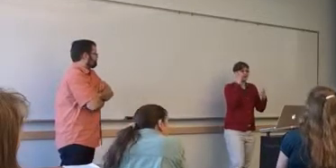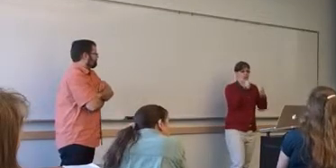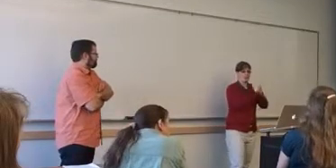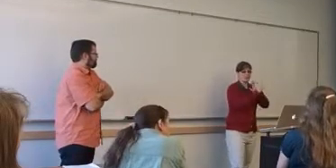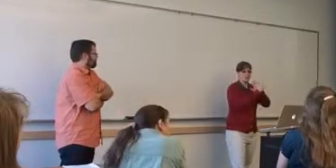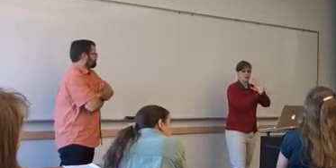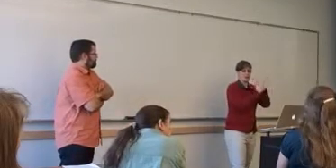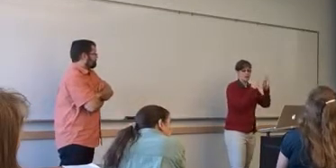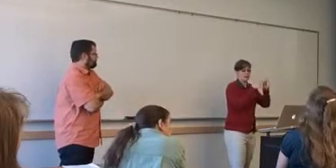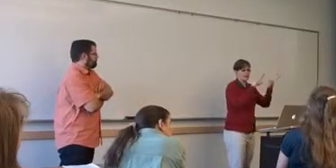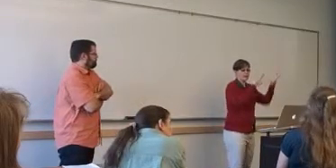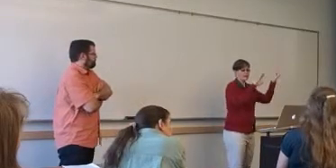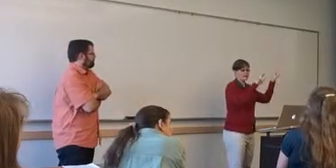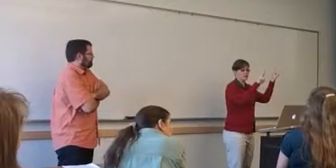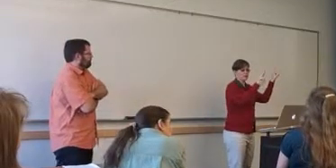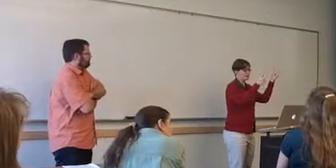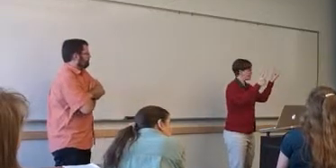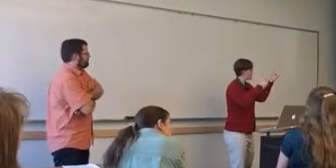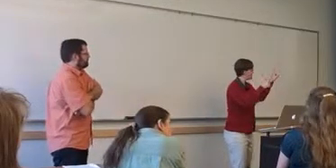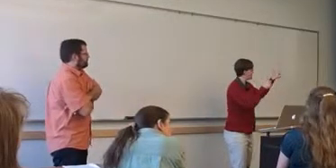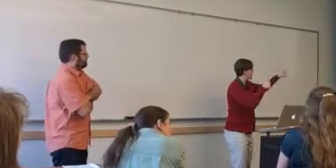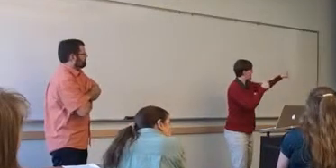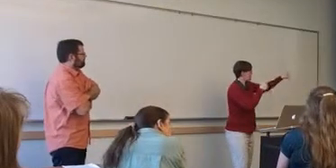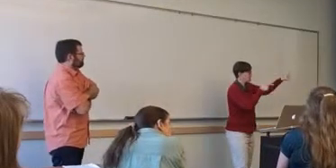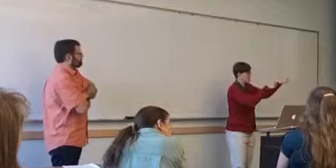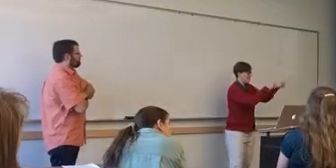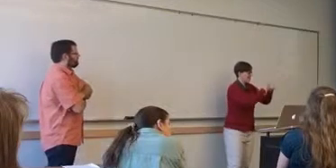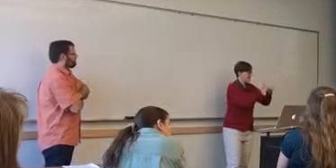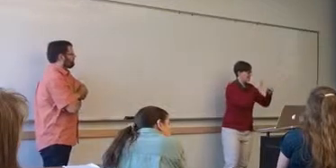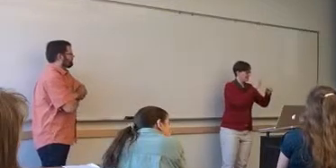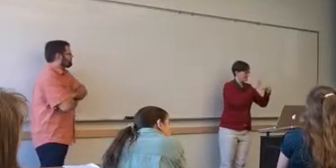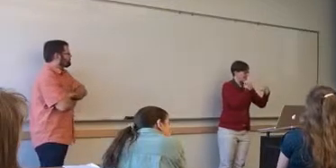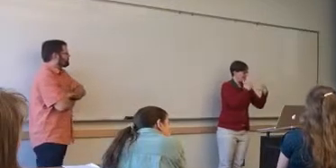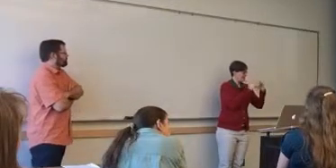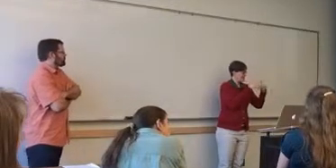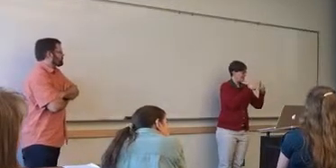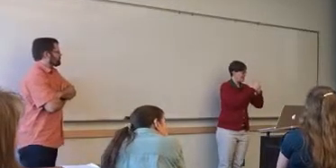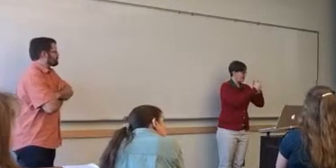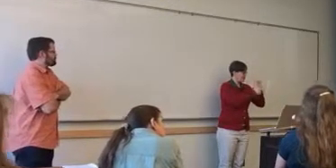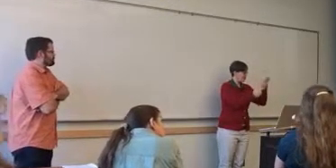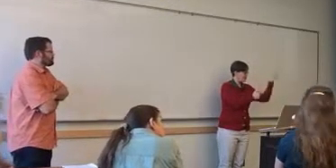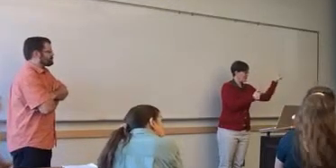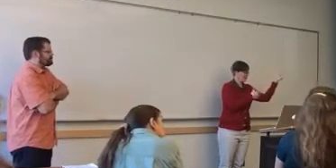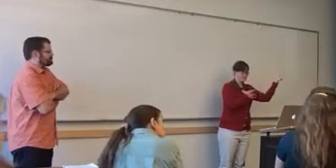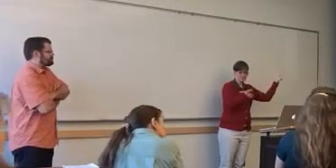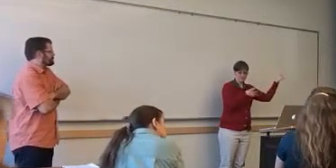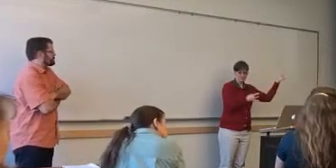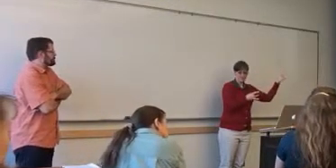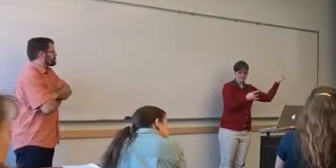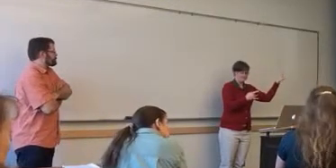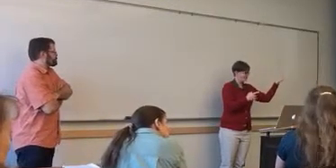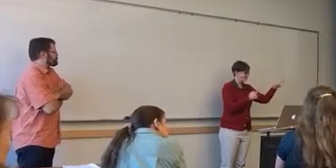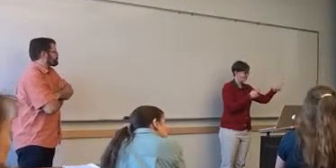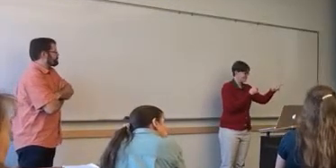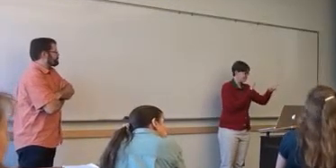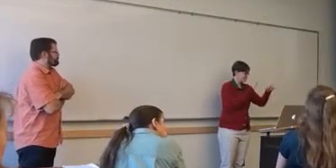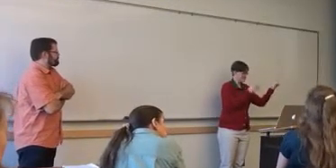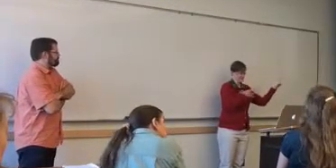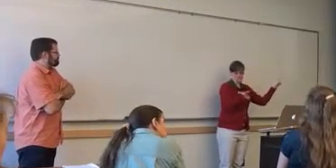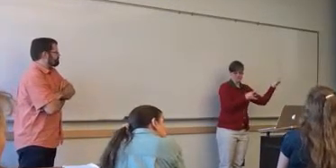so California just passed a law. It's Senate Bill 210. And did you get my email about that one? Yes.